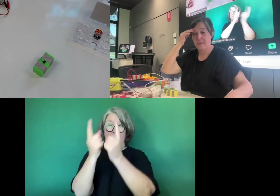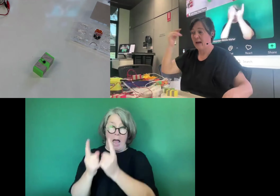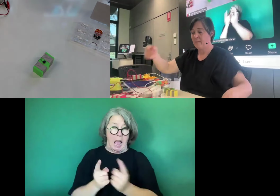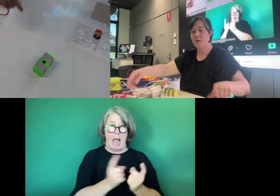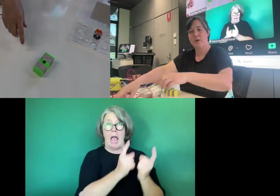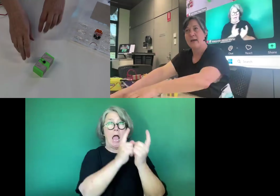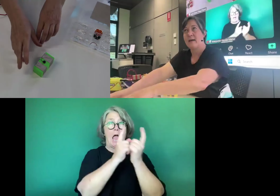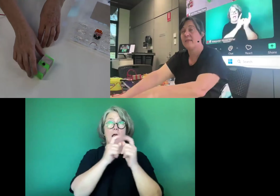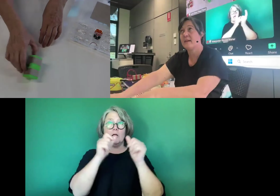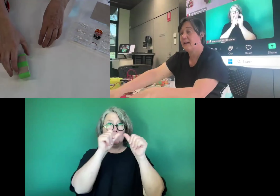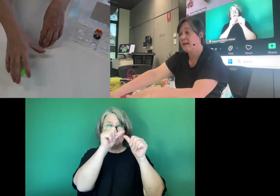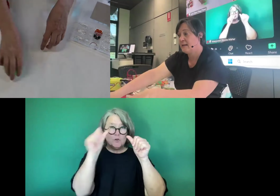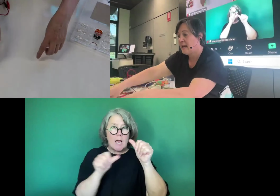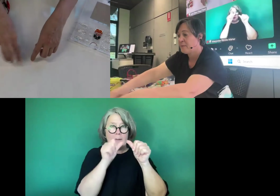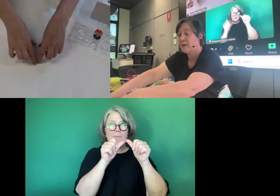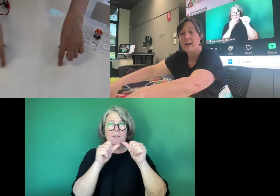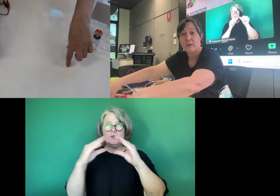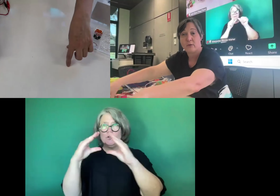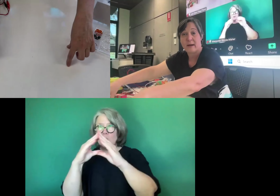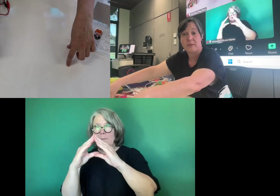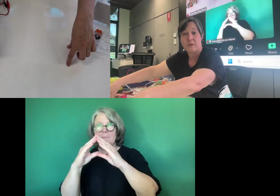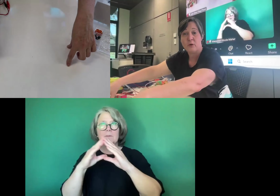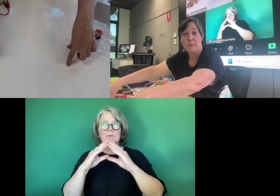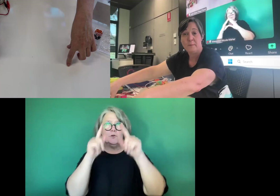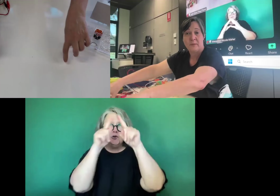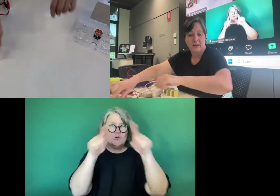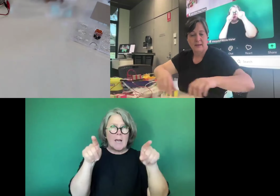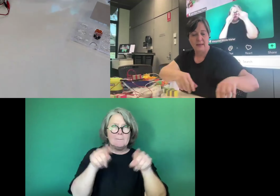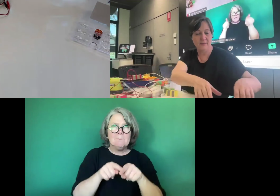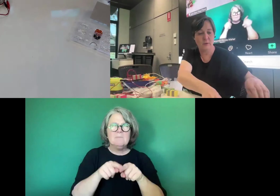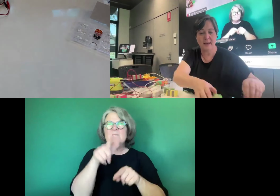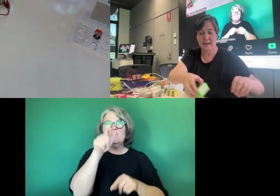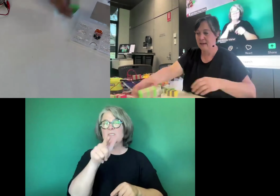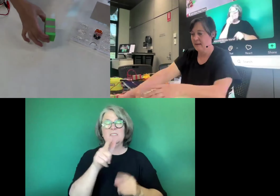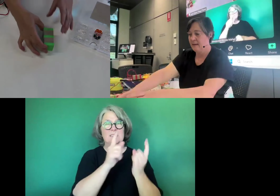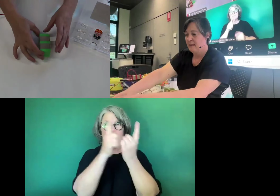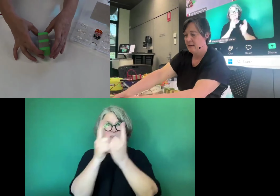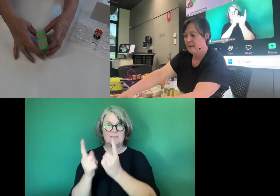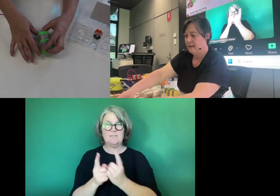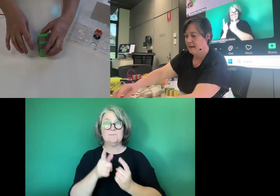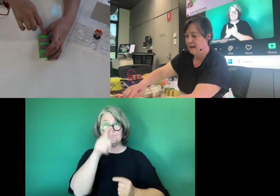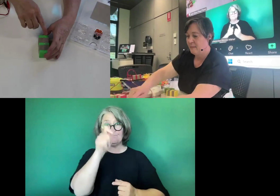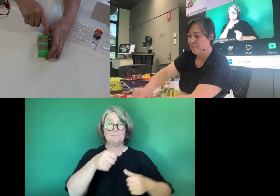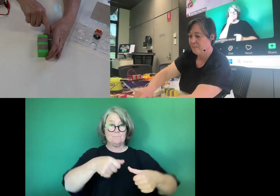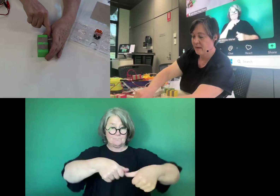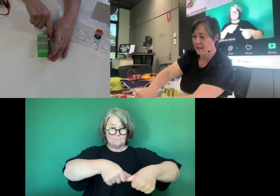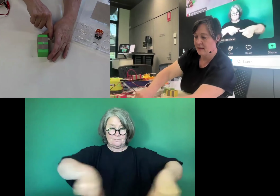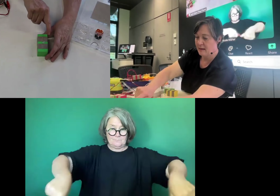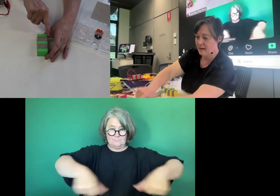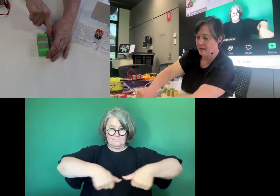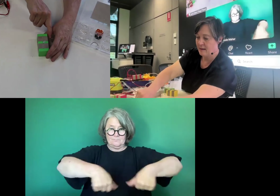just, the tape that we had on the ground before, if you make